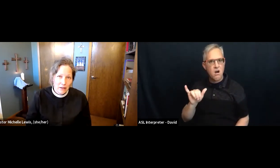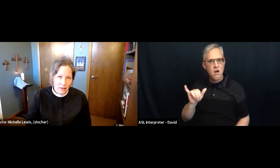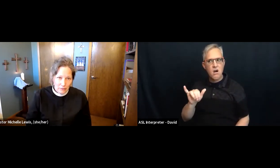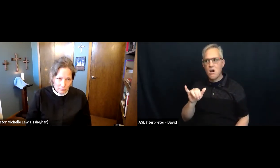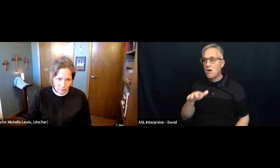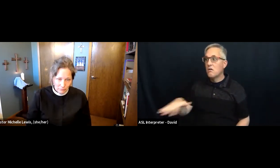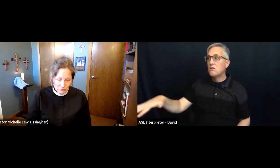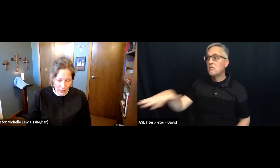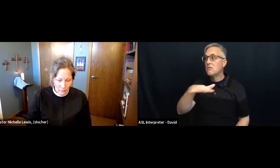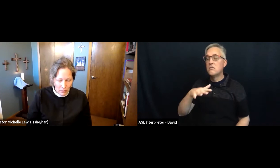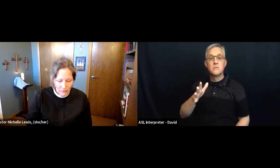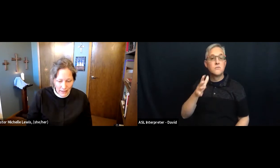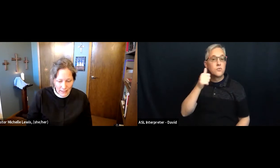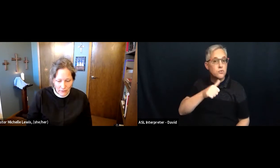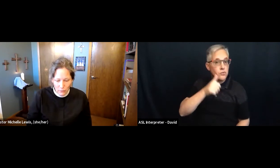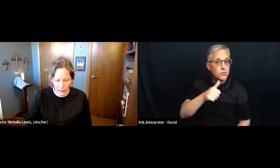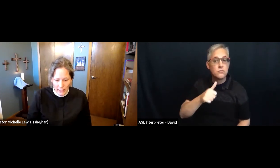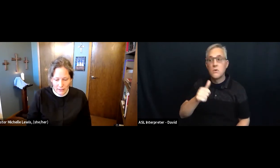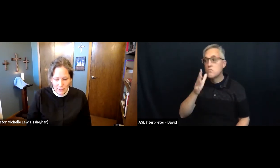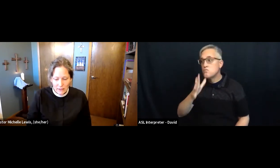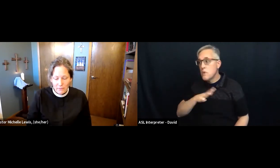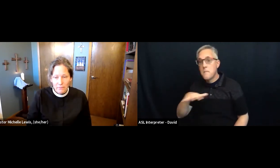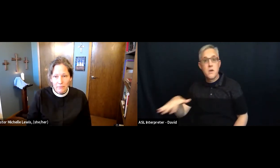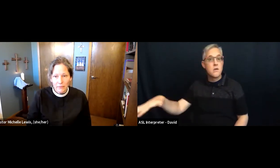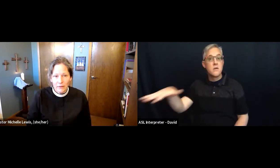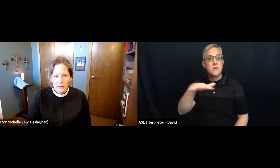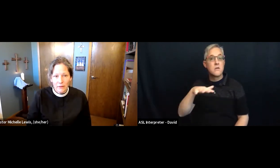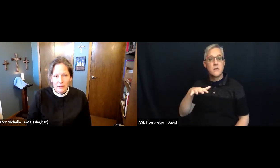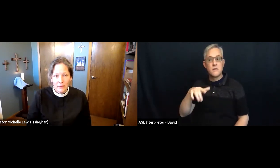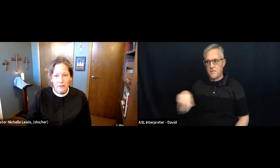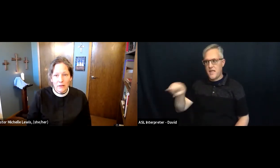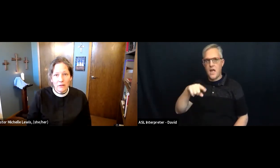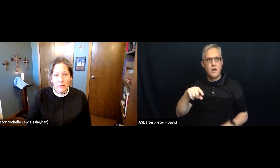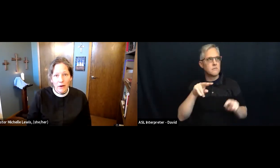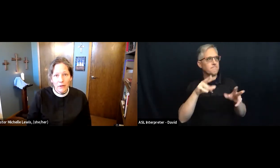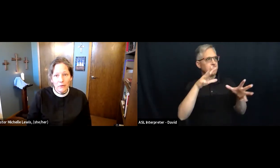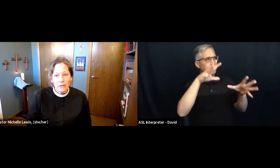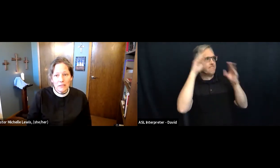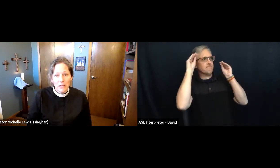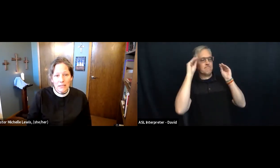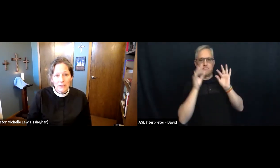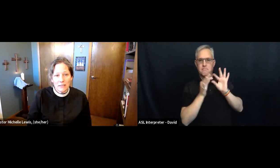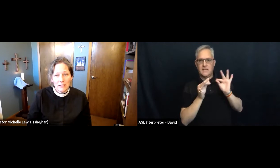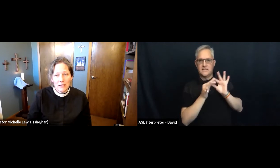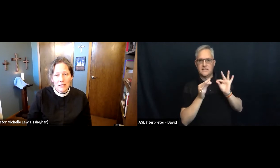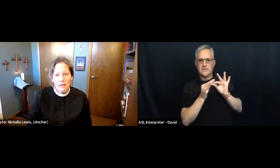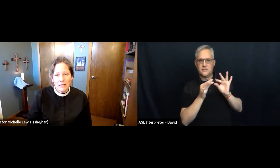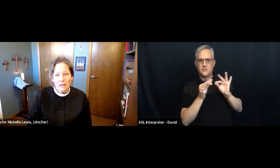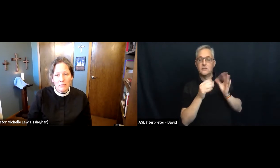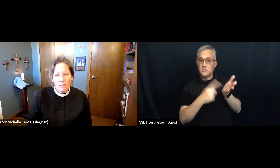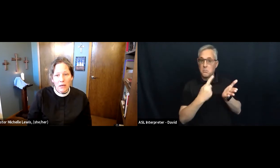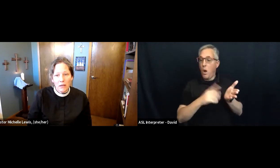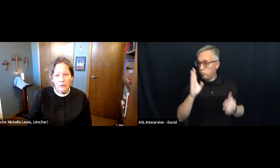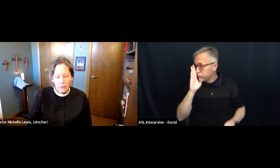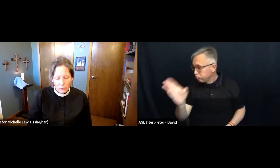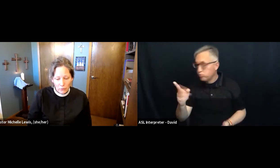subtle and pervasive ways that their value is less